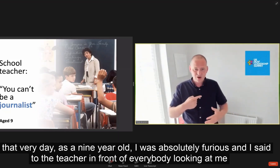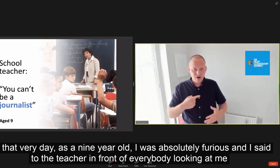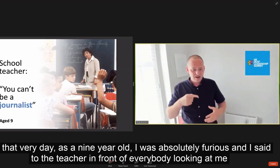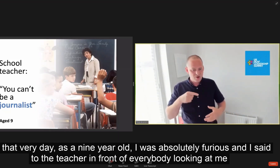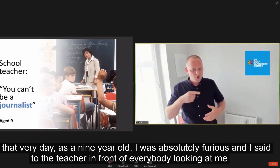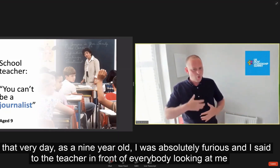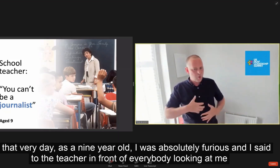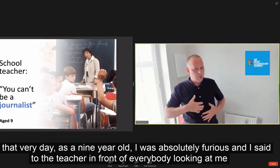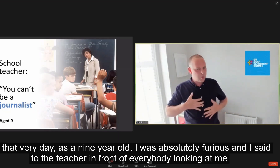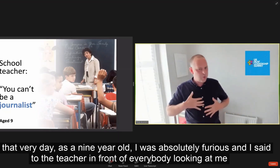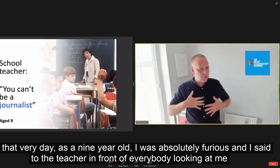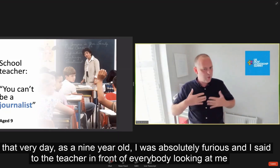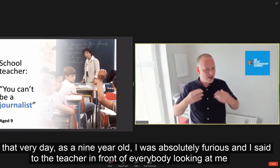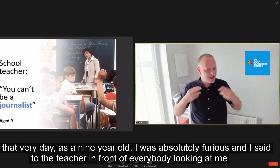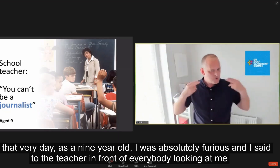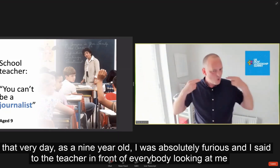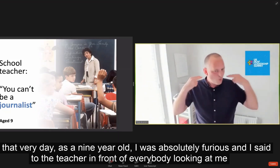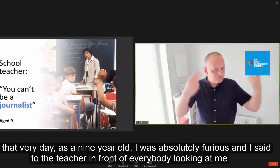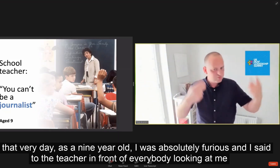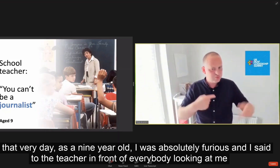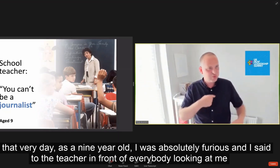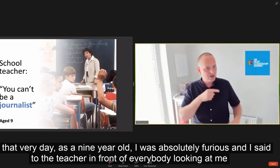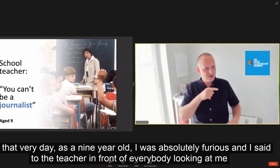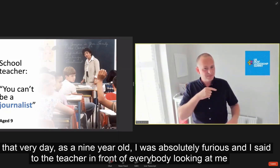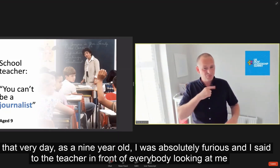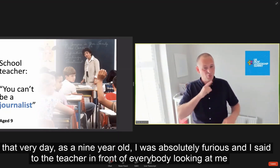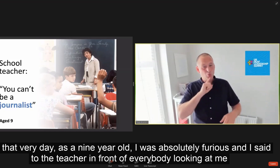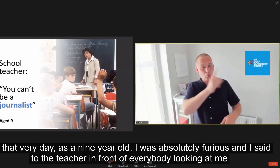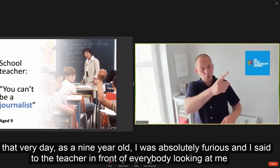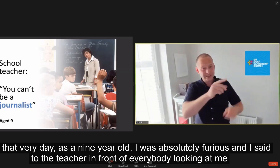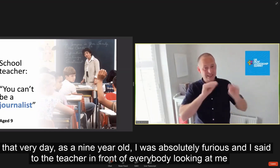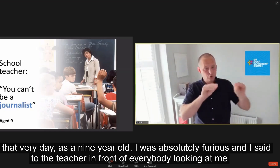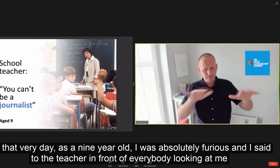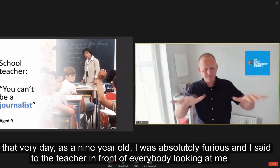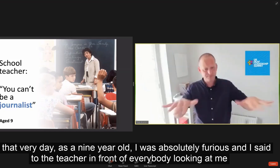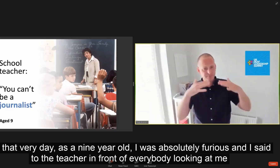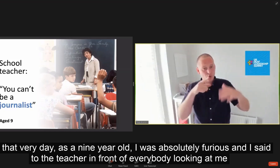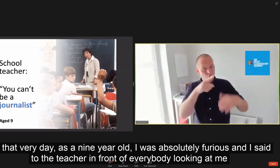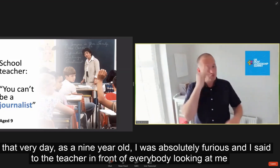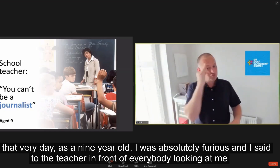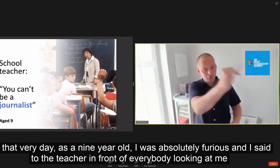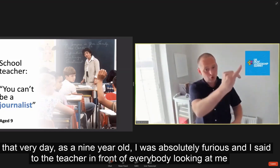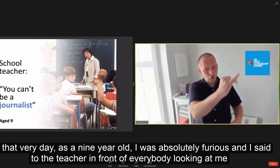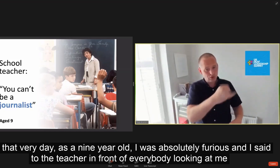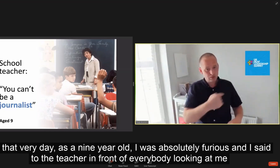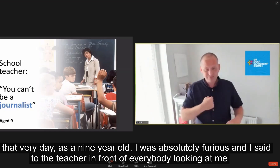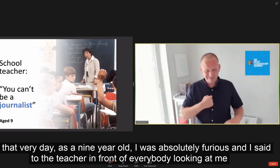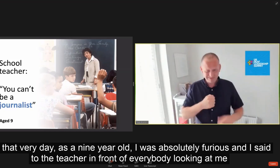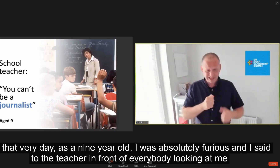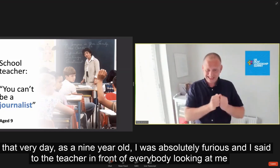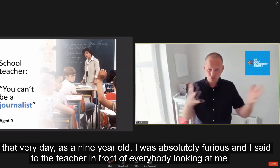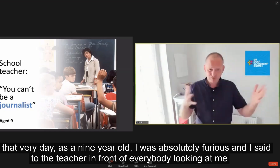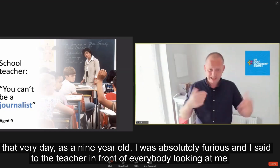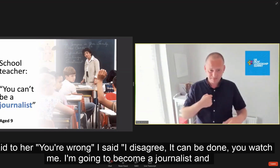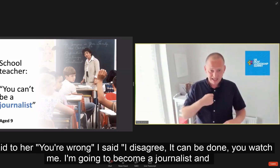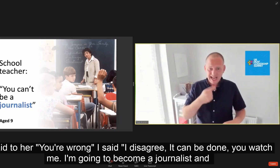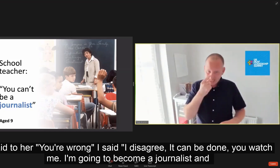on that very day, as a 9-year-old, I was absolutely furious. And I said to that teacher, with everybody looking at me, I said to her, you're